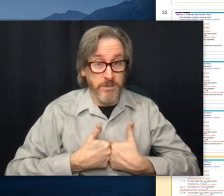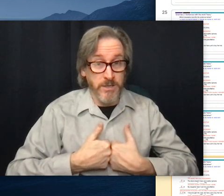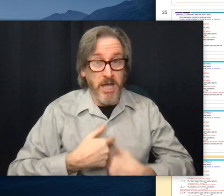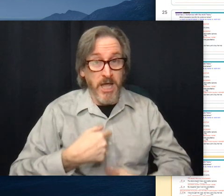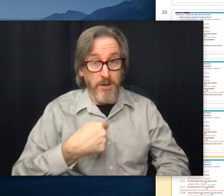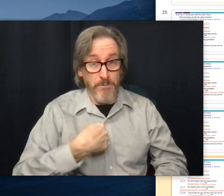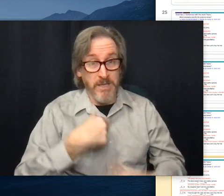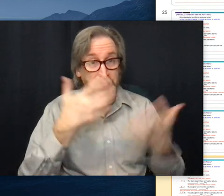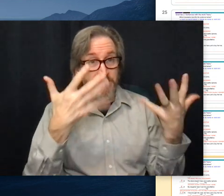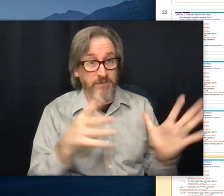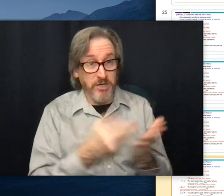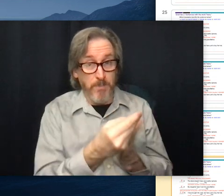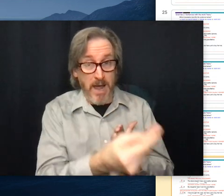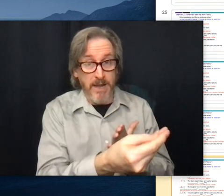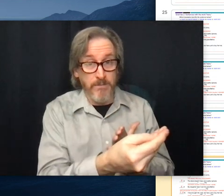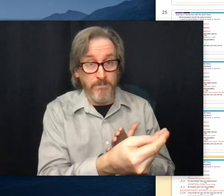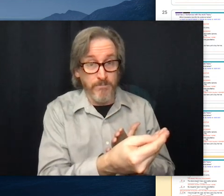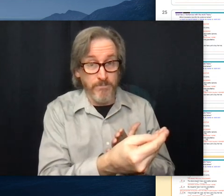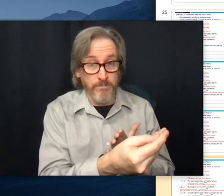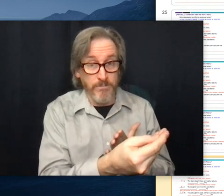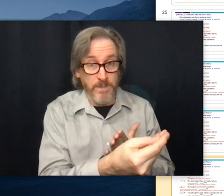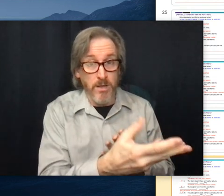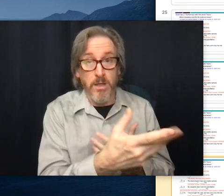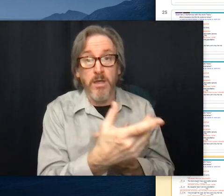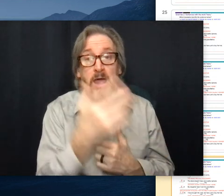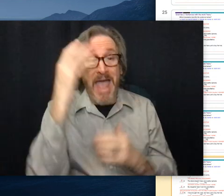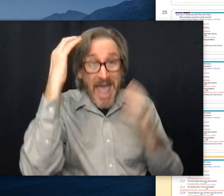coat, me, finish by,